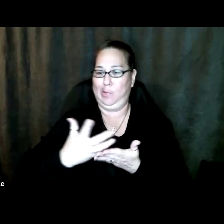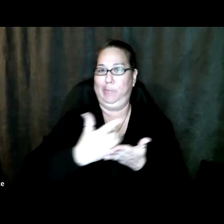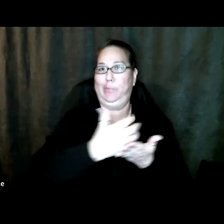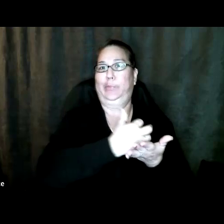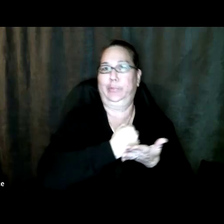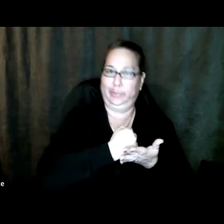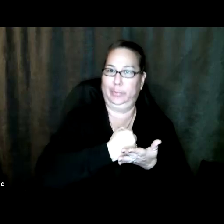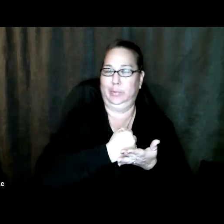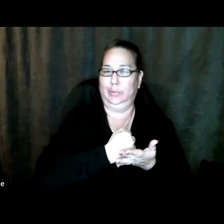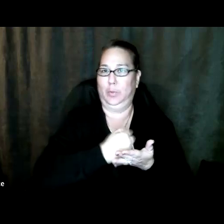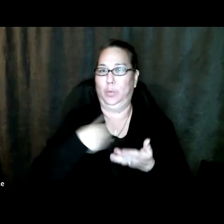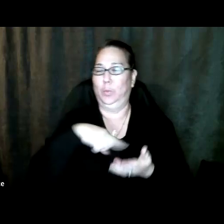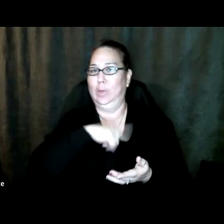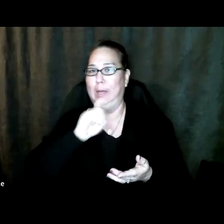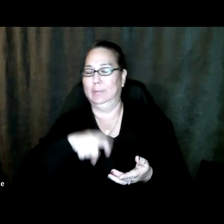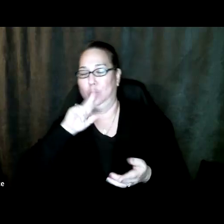Okay. Thank you.